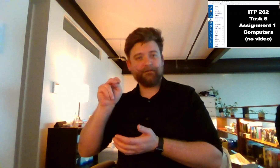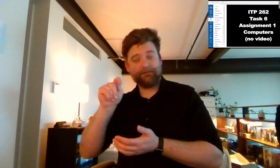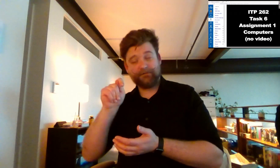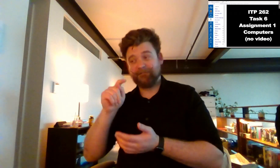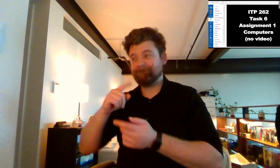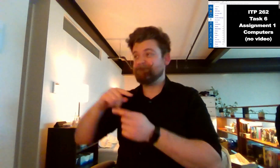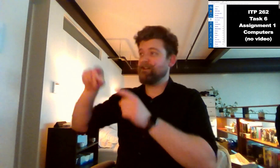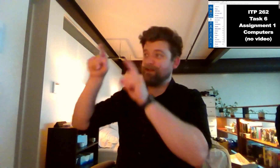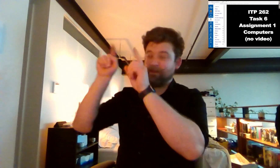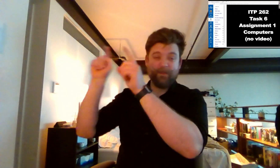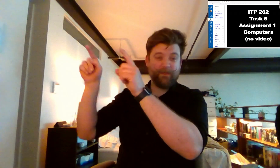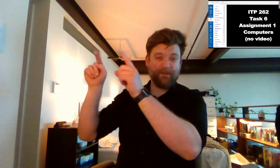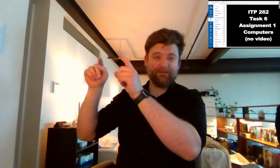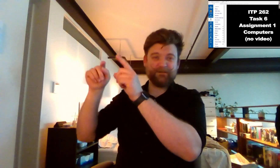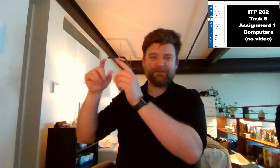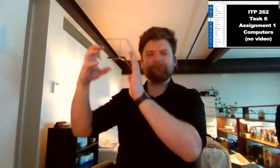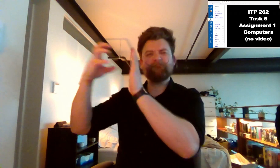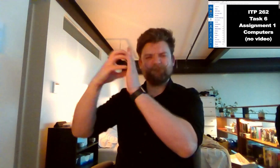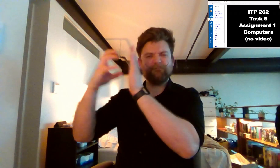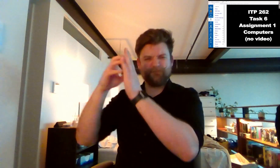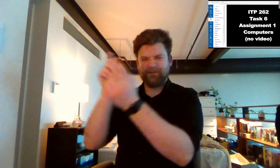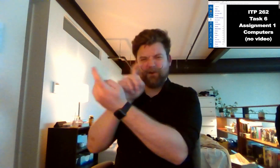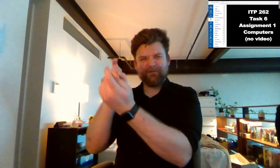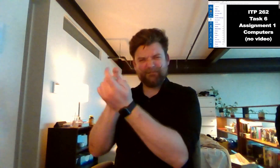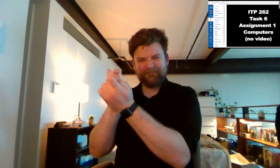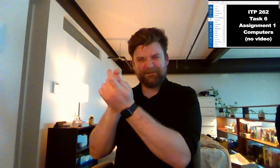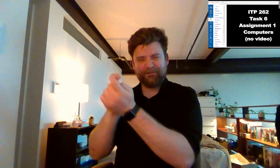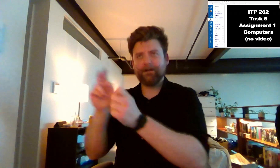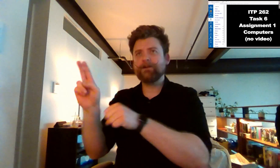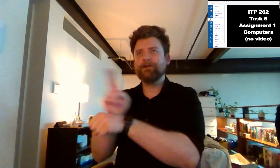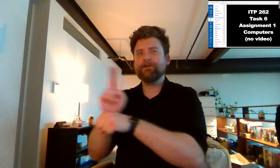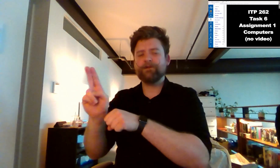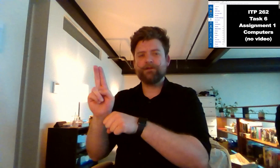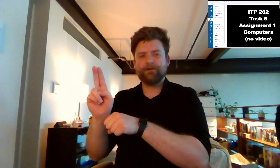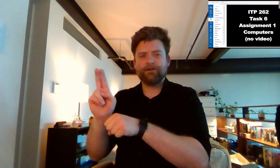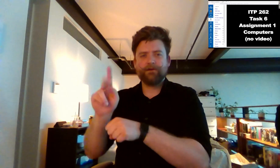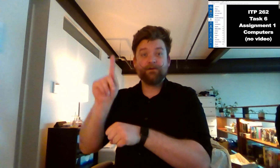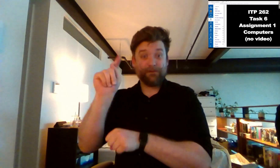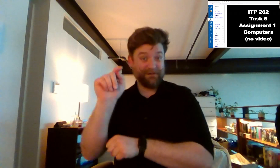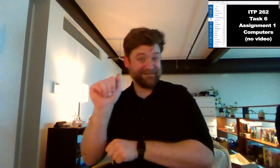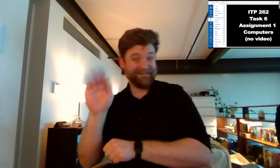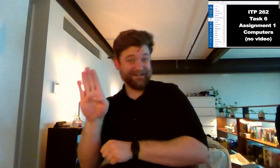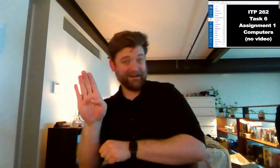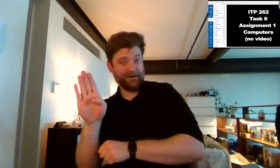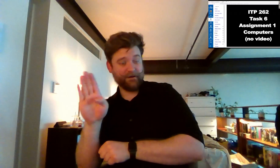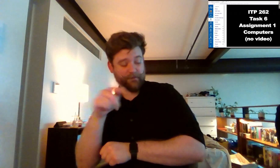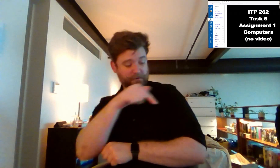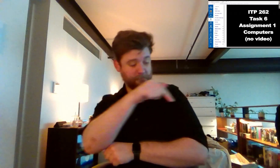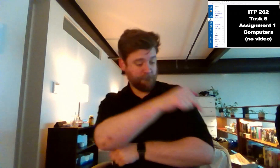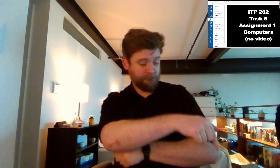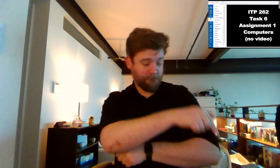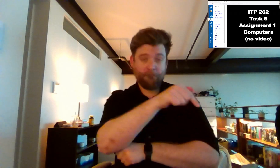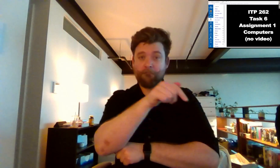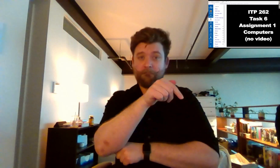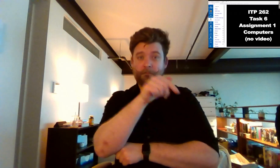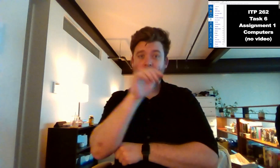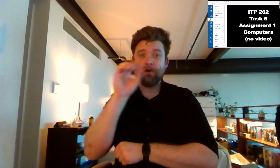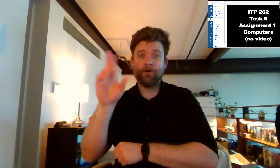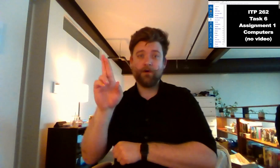tab or return to make the paragraph break. You can use both.